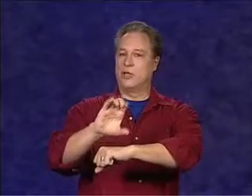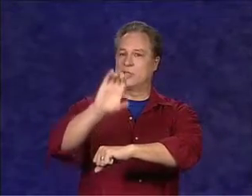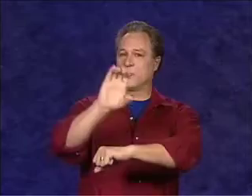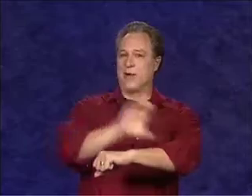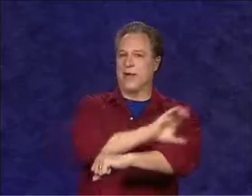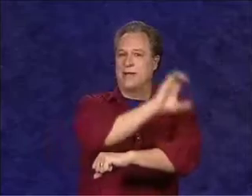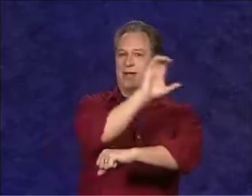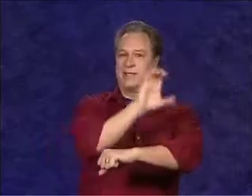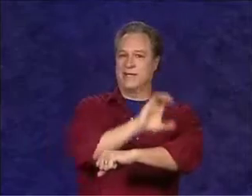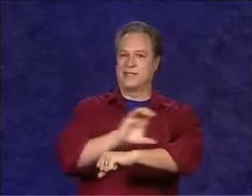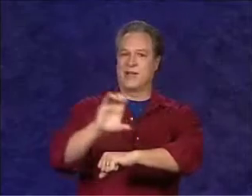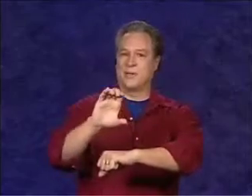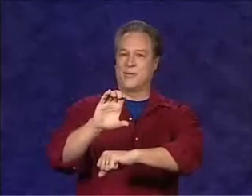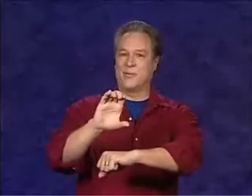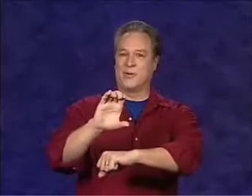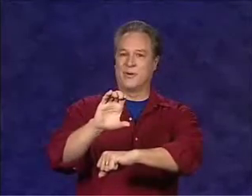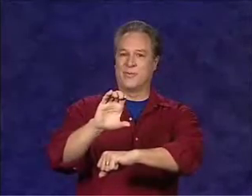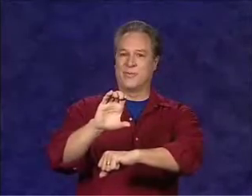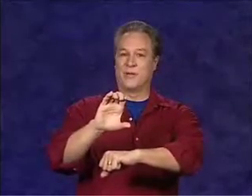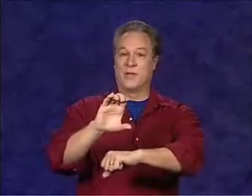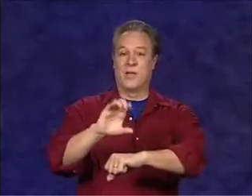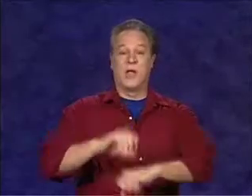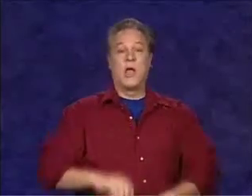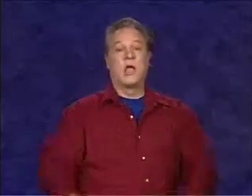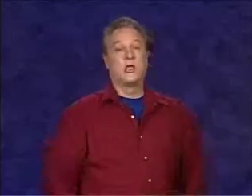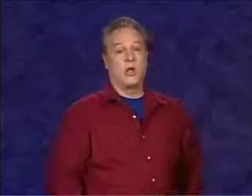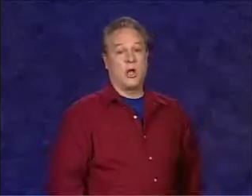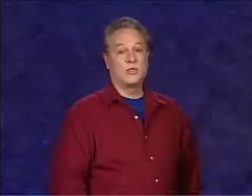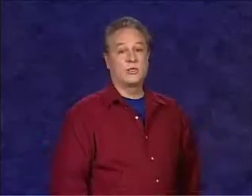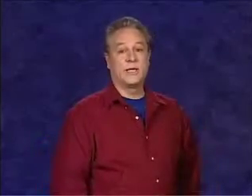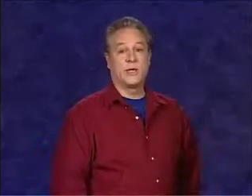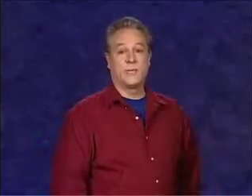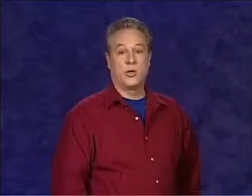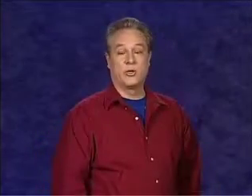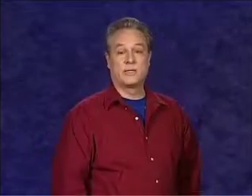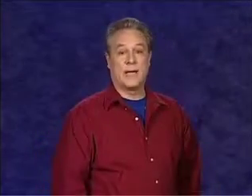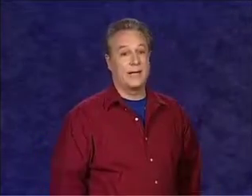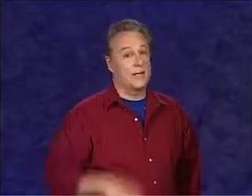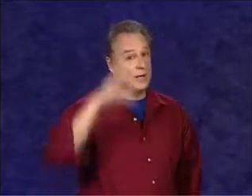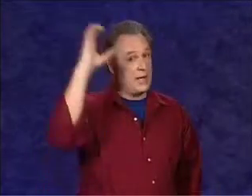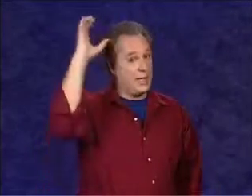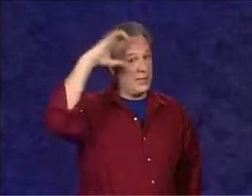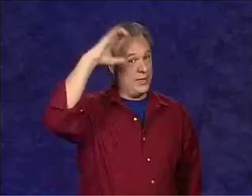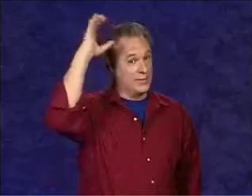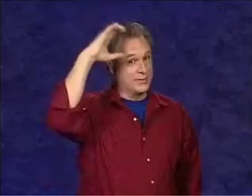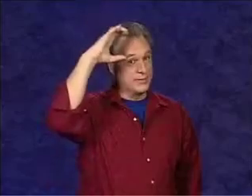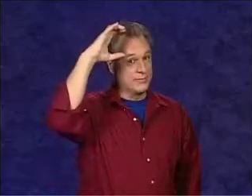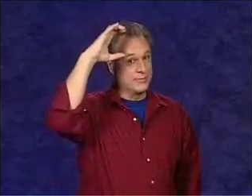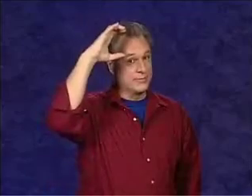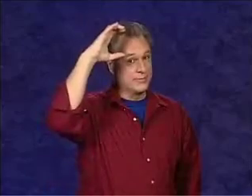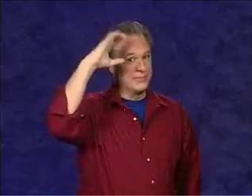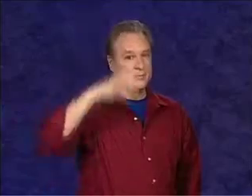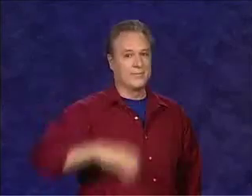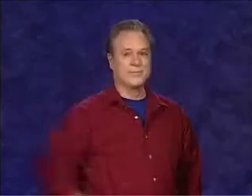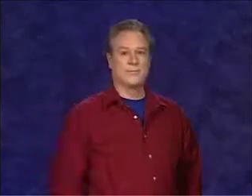just created a desktop computer. You'll also see computers signed like this.